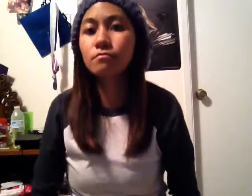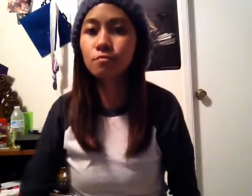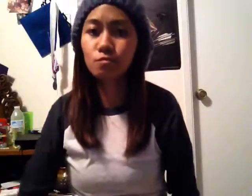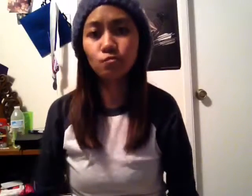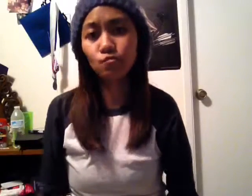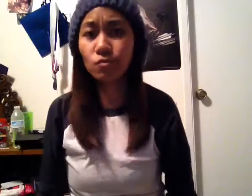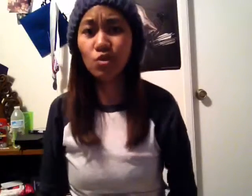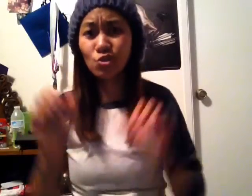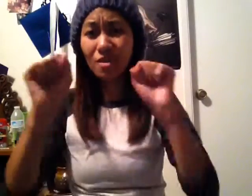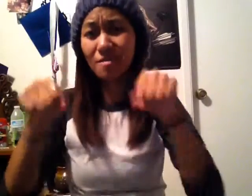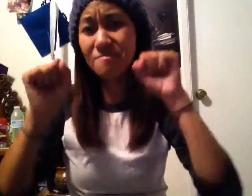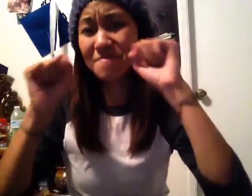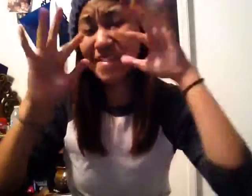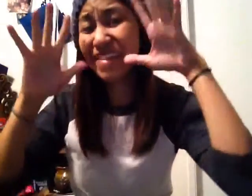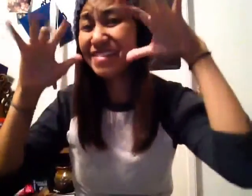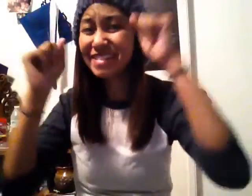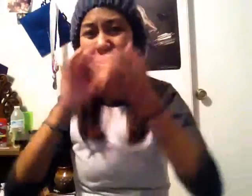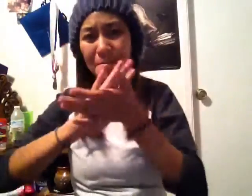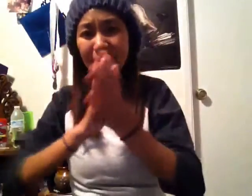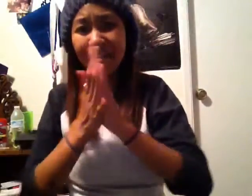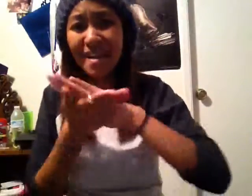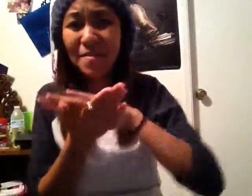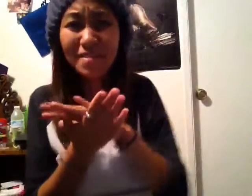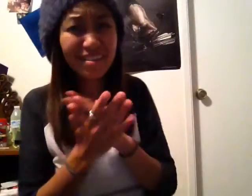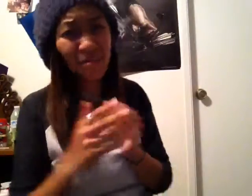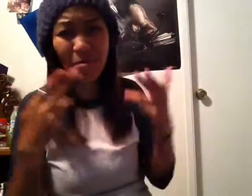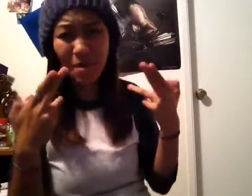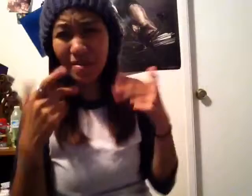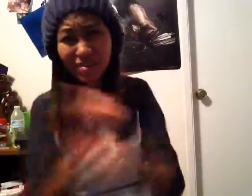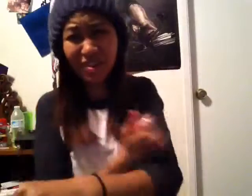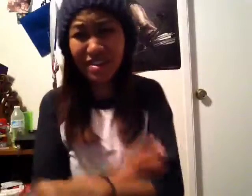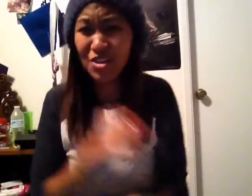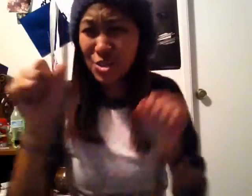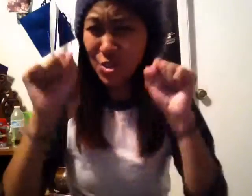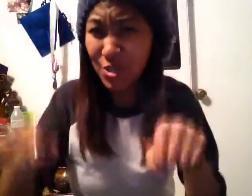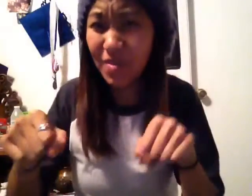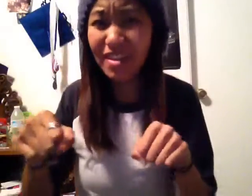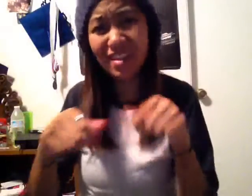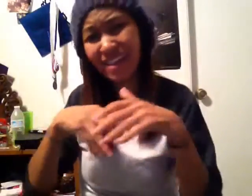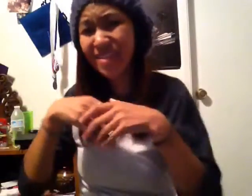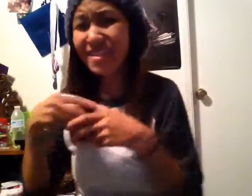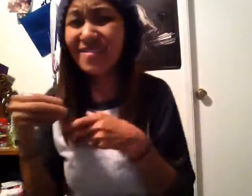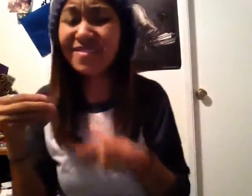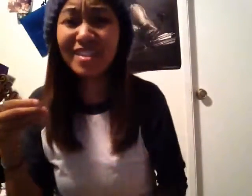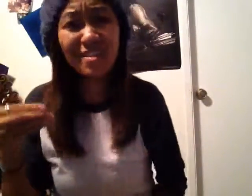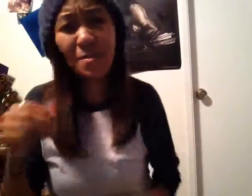You can be amazing, you can turn a phrase into a weapon or a drug You can be the outcast or be the